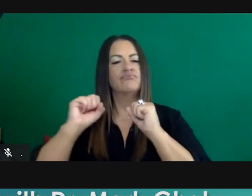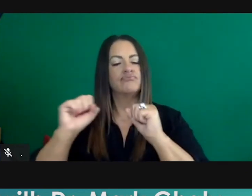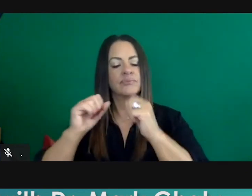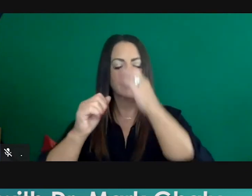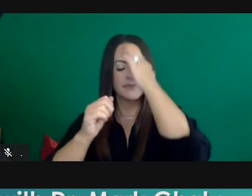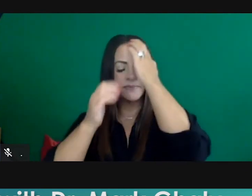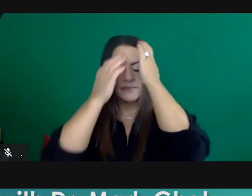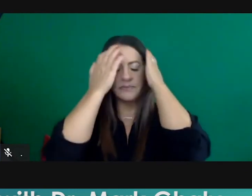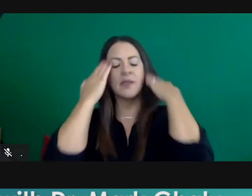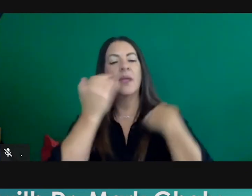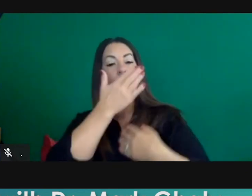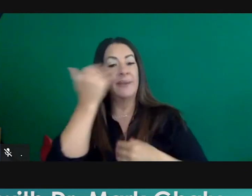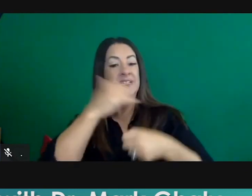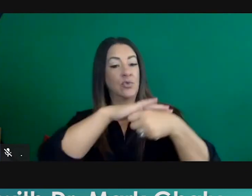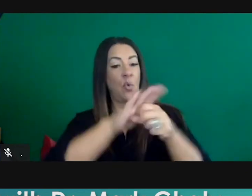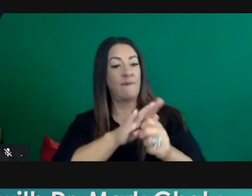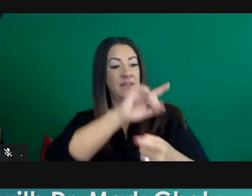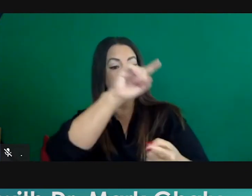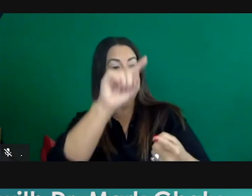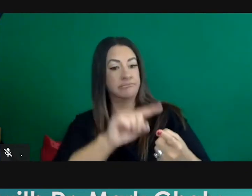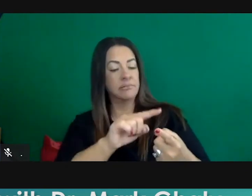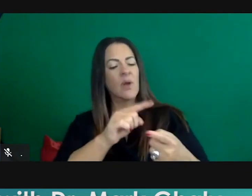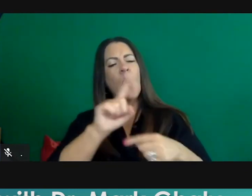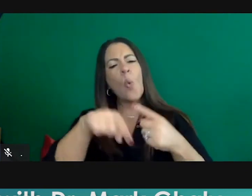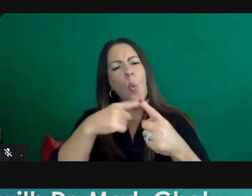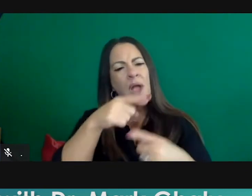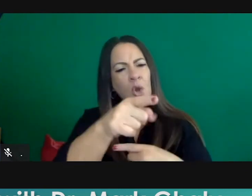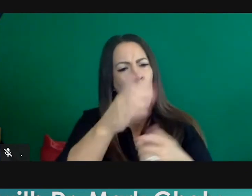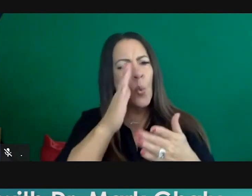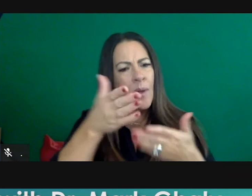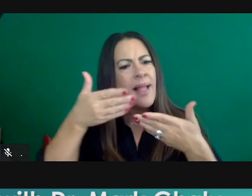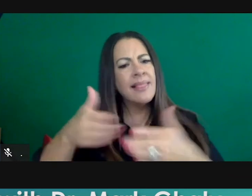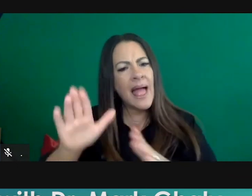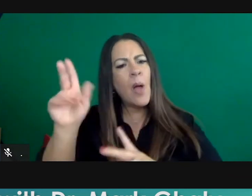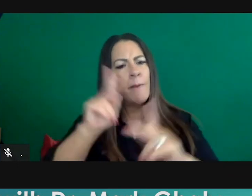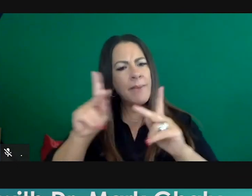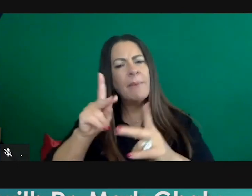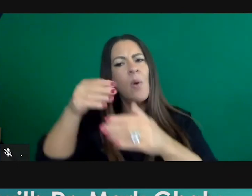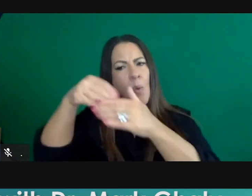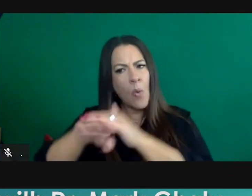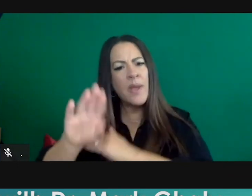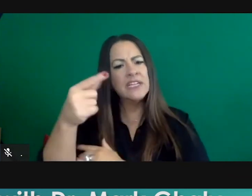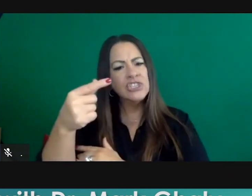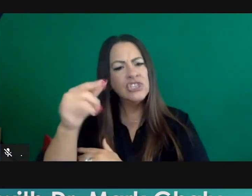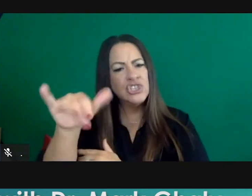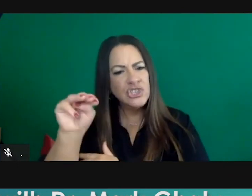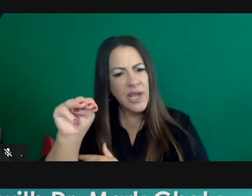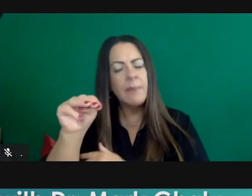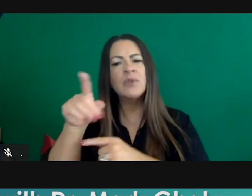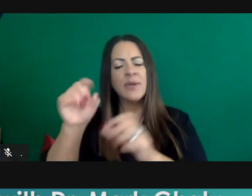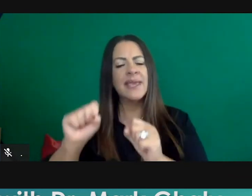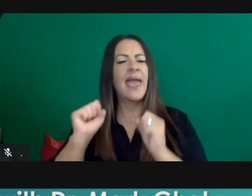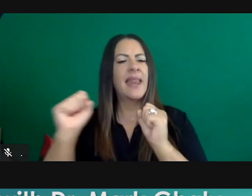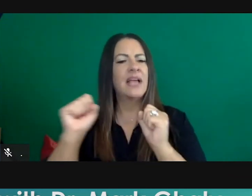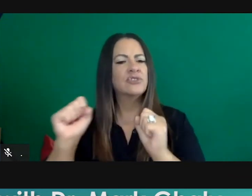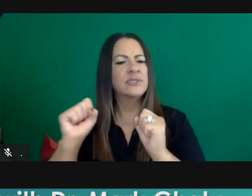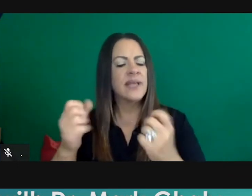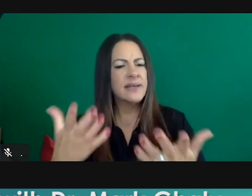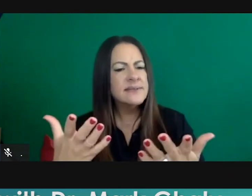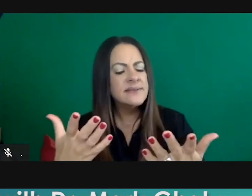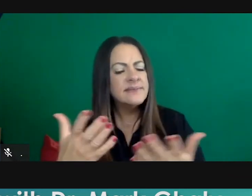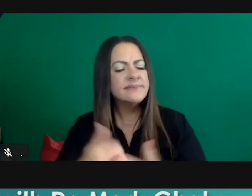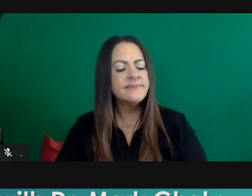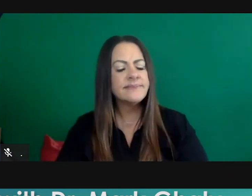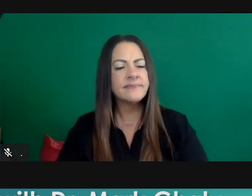are going down, when will you allow more people to work out in gyms? Yeah, I'll say two things at the